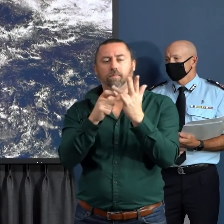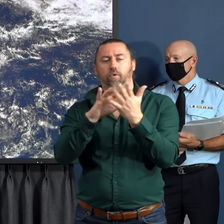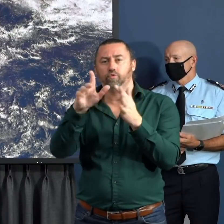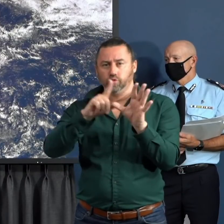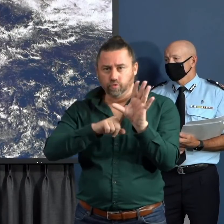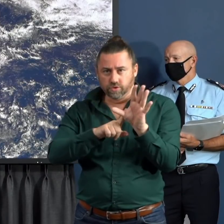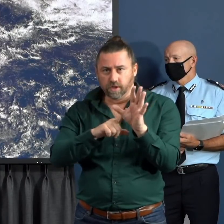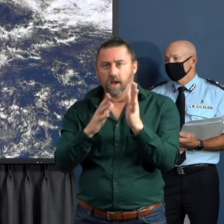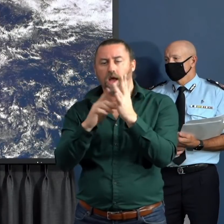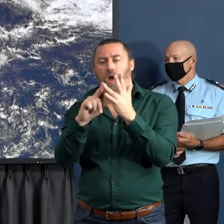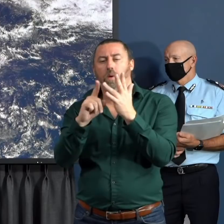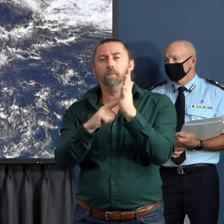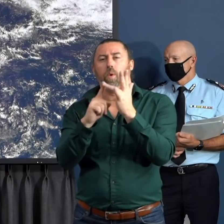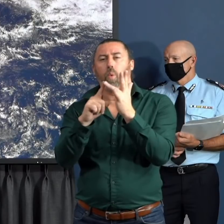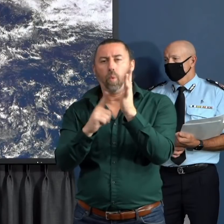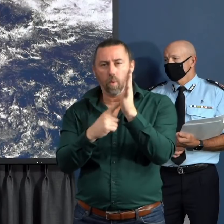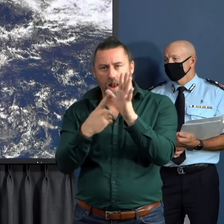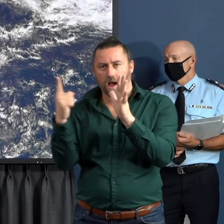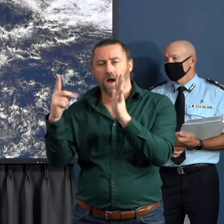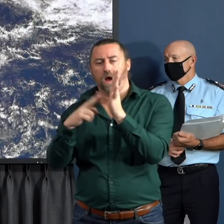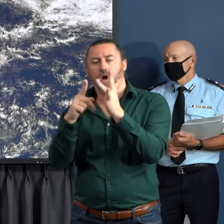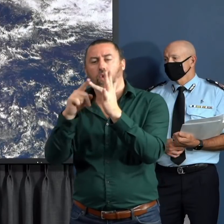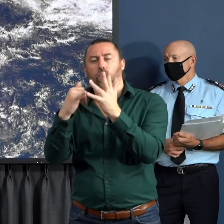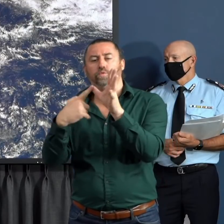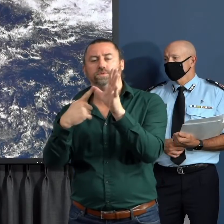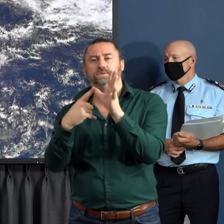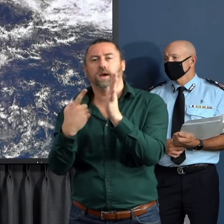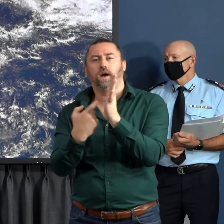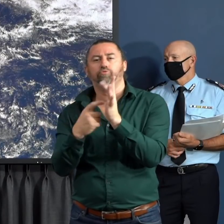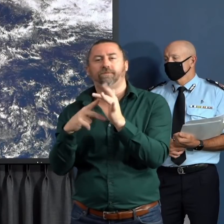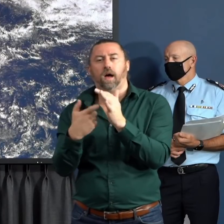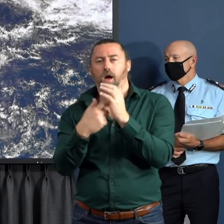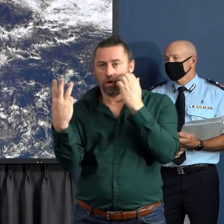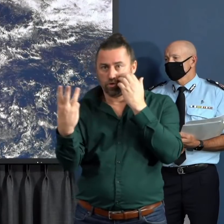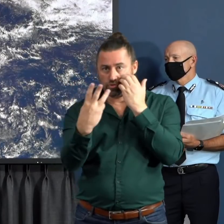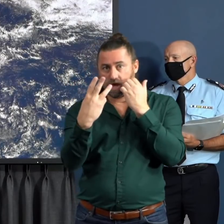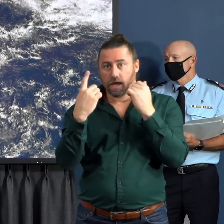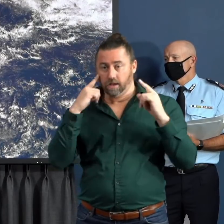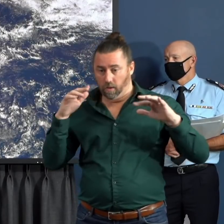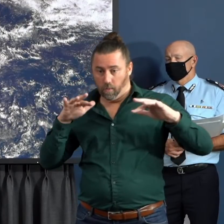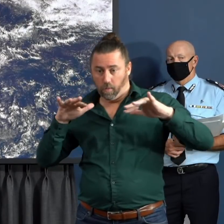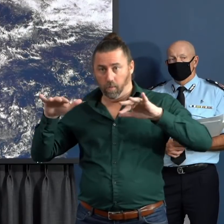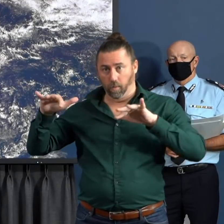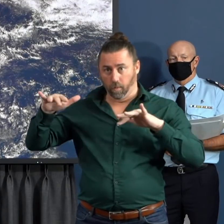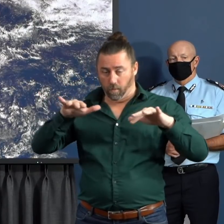the Mooloolah River and the Noosa River. So while the majority of that rainfall has moved